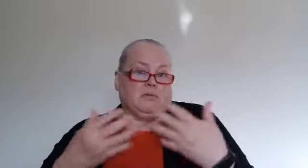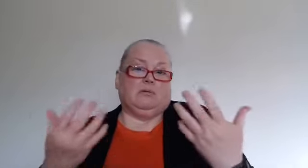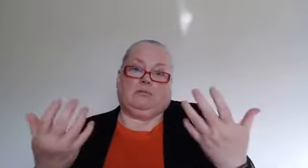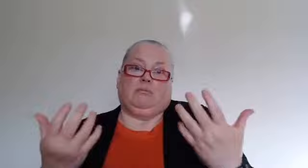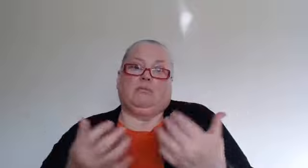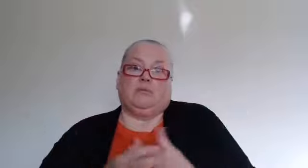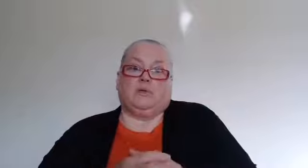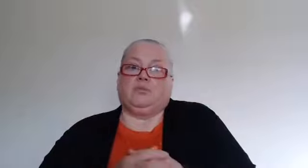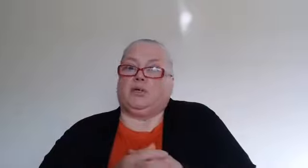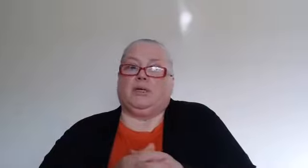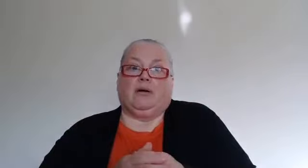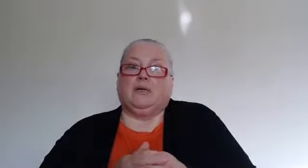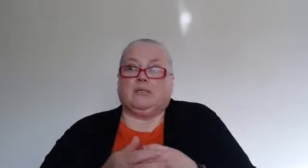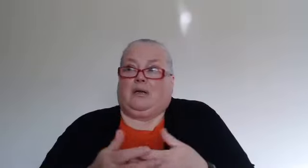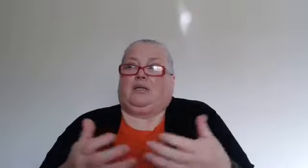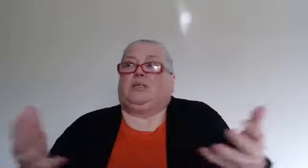So some childcare costs can actually be